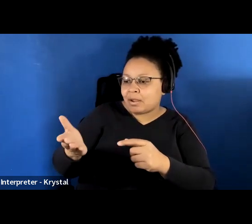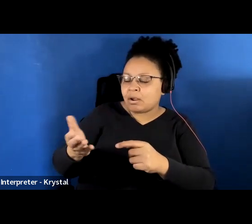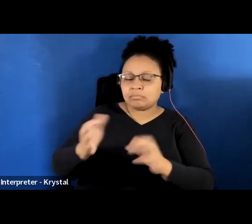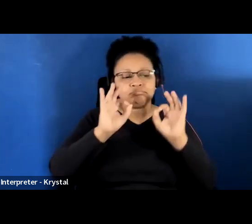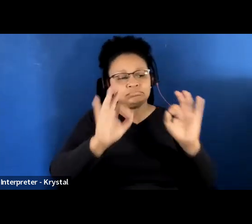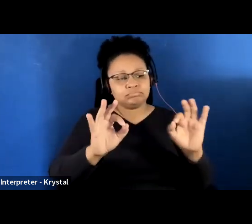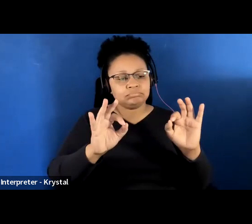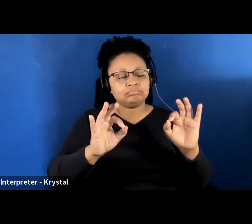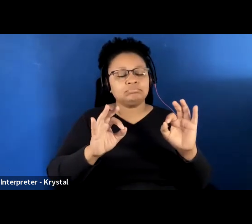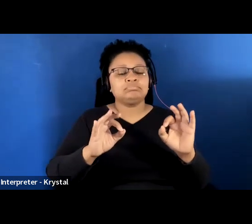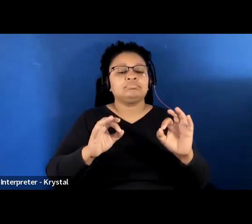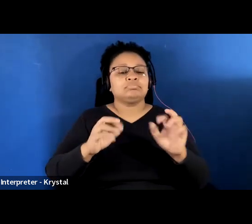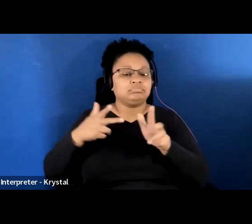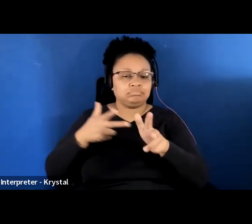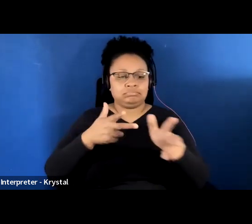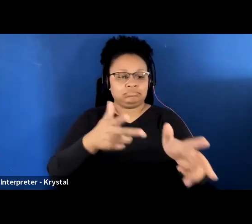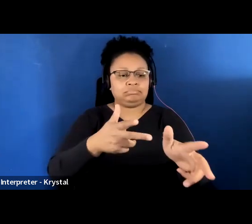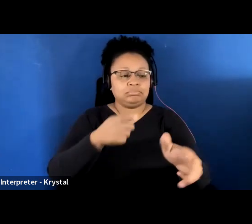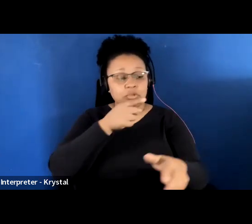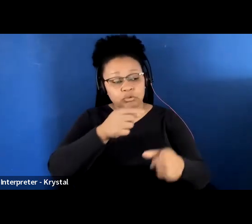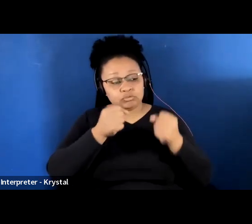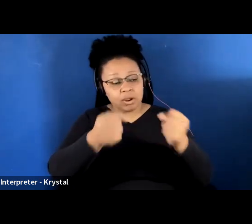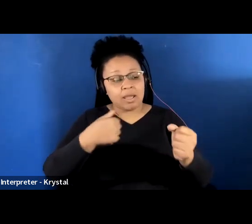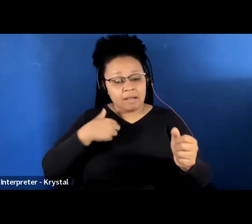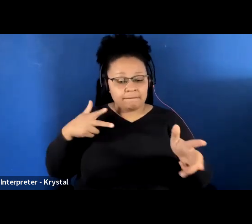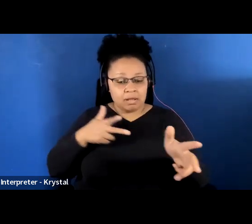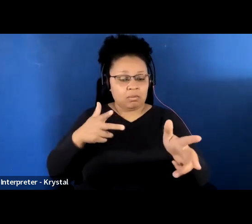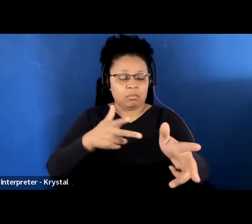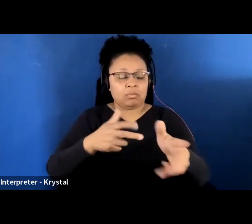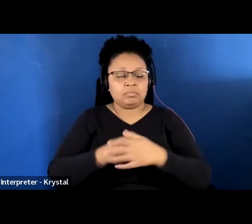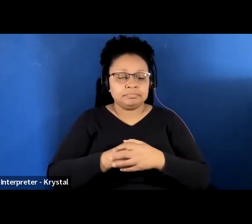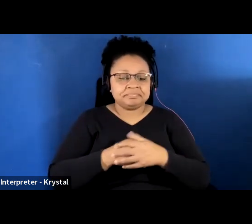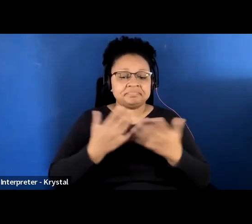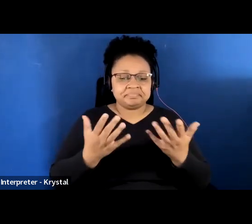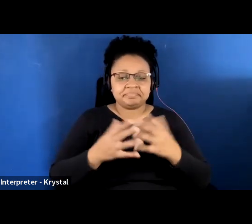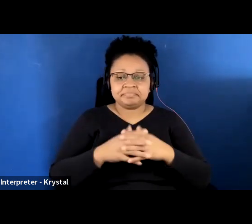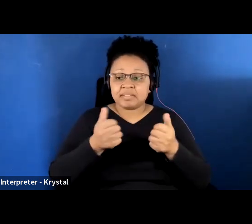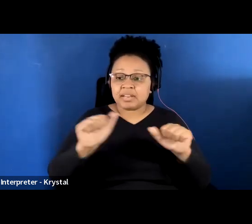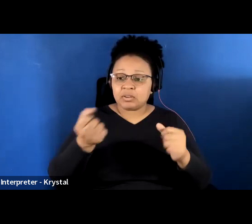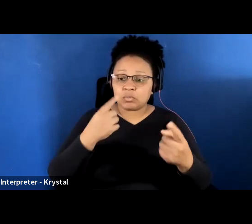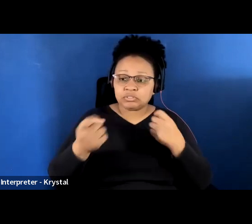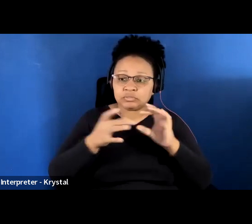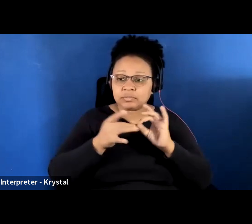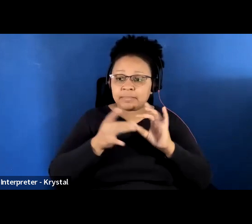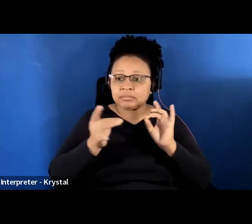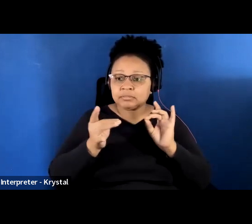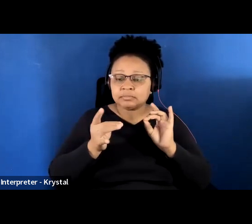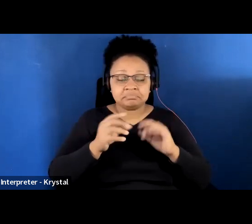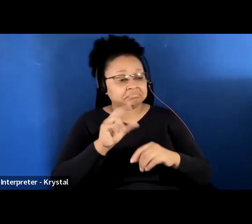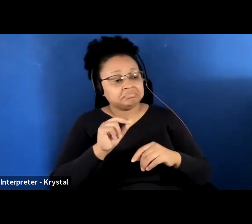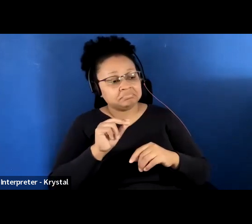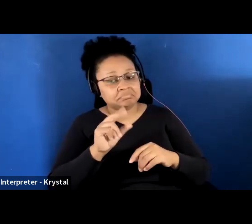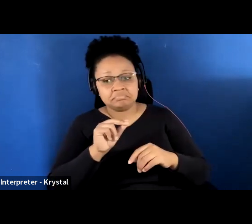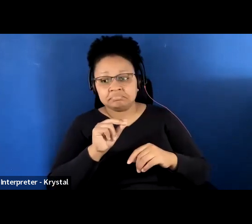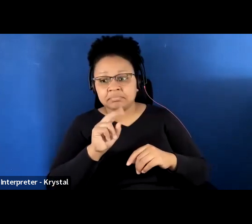But yeah, so that's that slide. Any other questions, Paula, or any comments? I don't think so. Vicky,